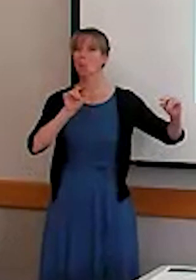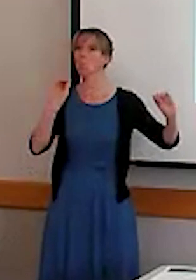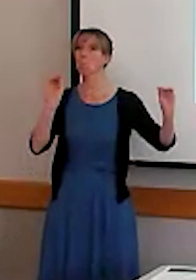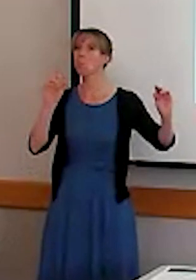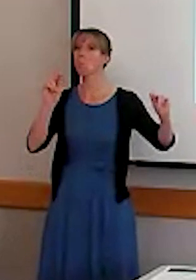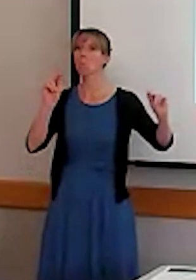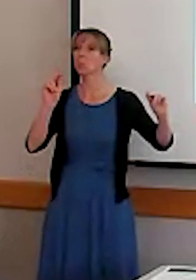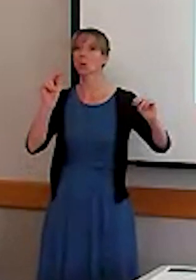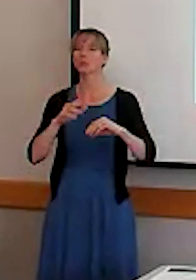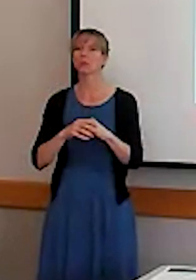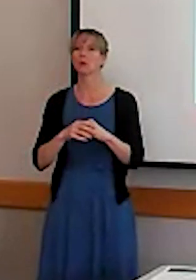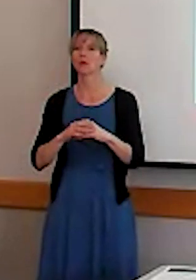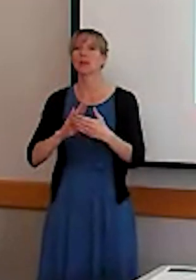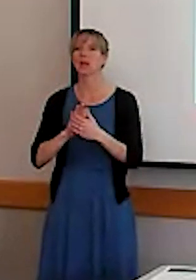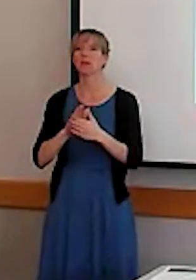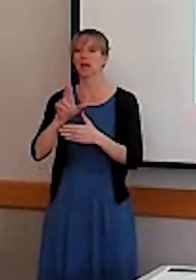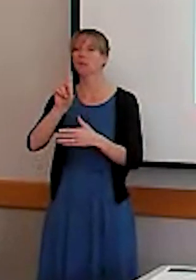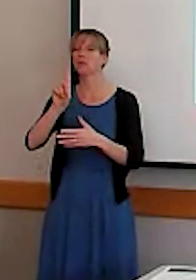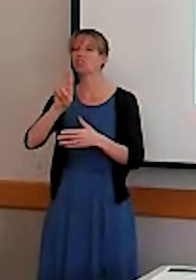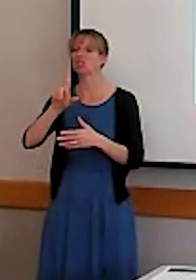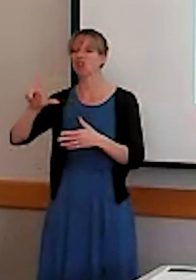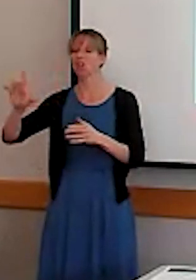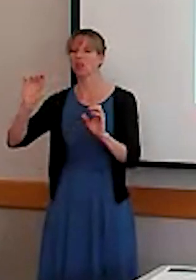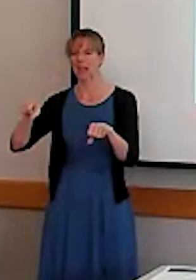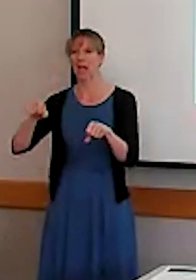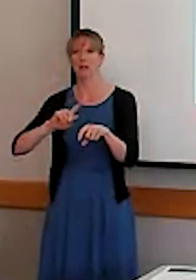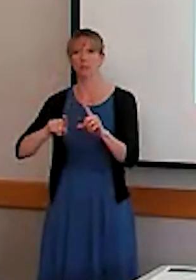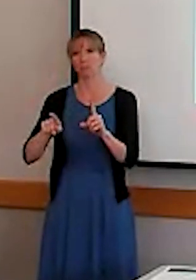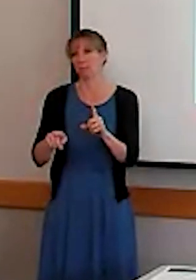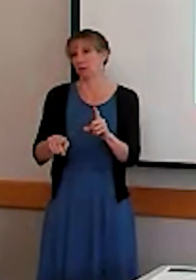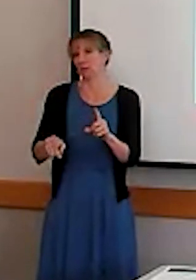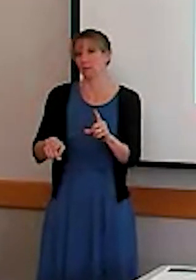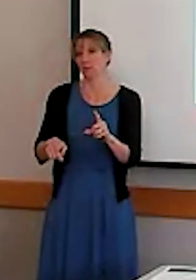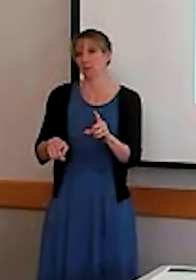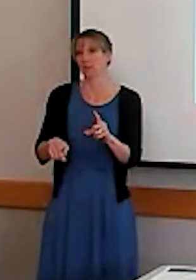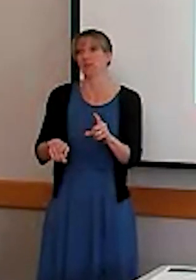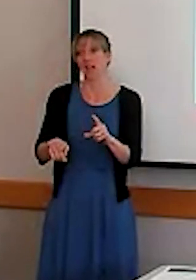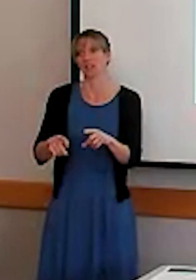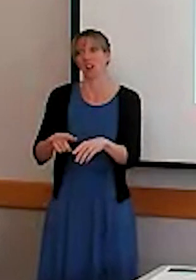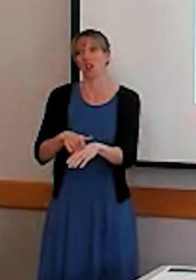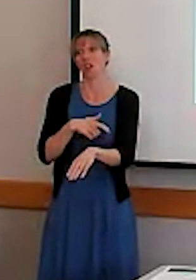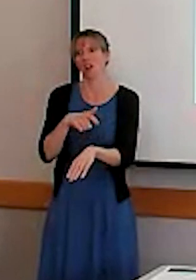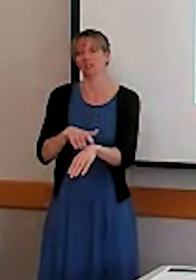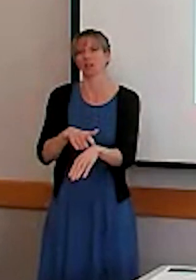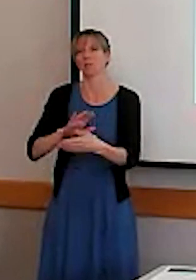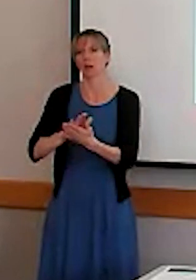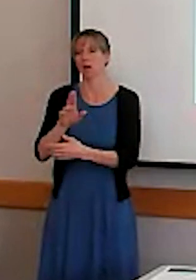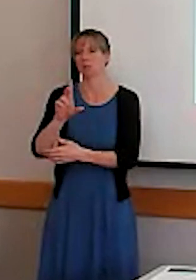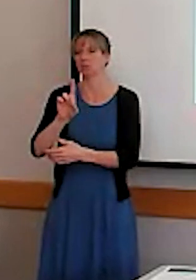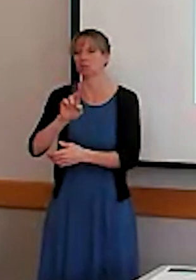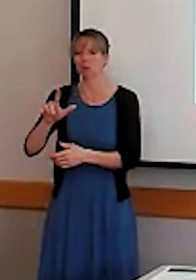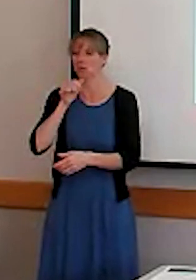Nope. It can get dull after a while, but that's after quite a while, it'll get dull,